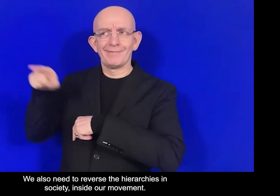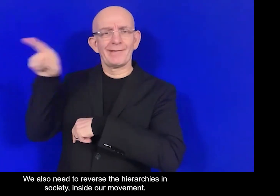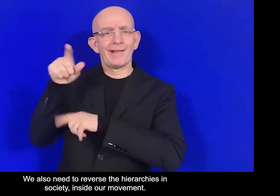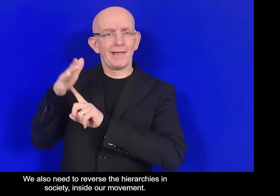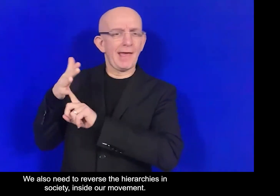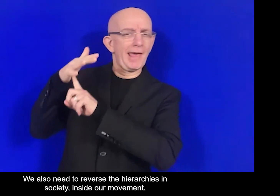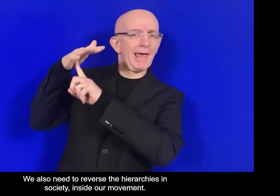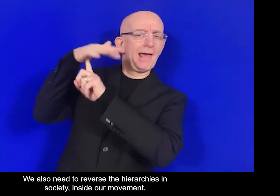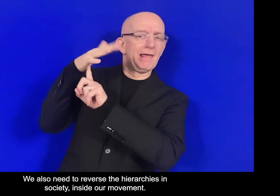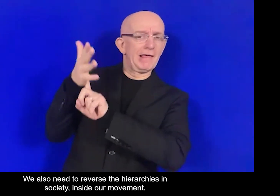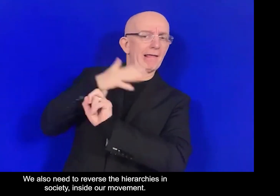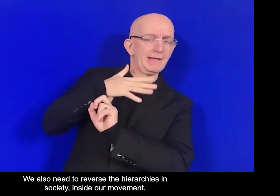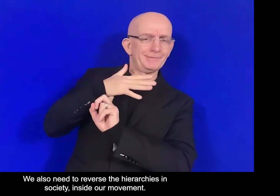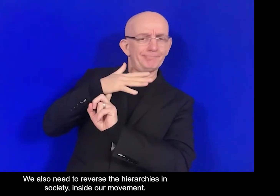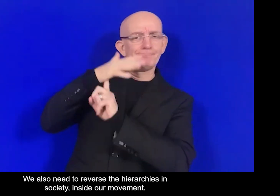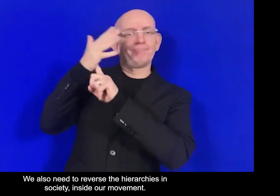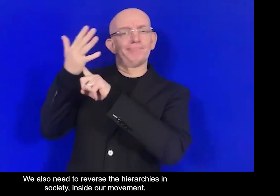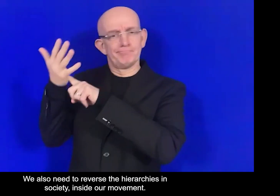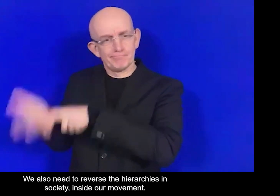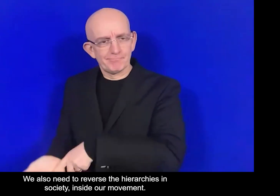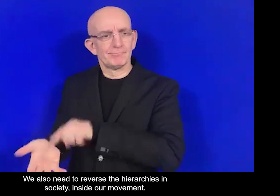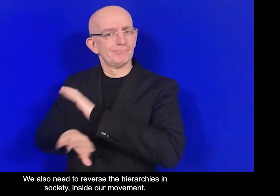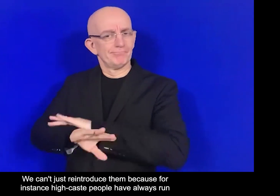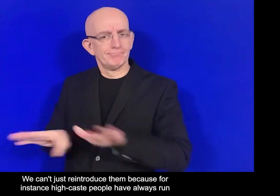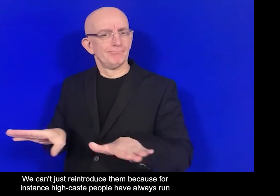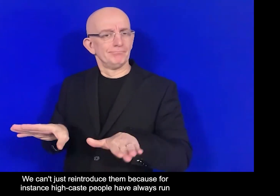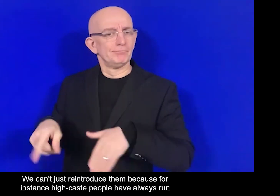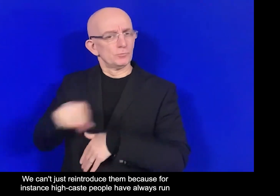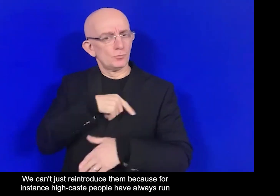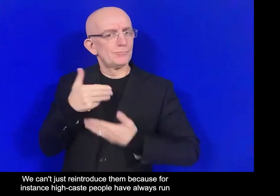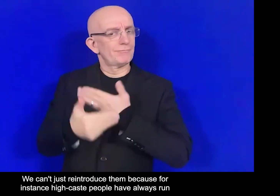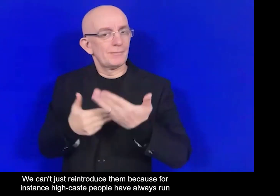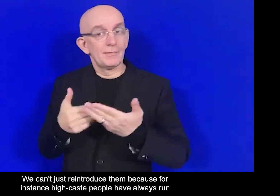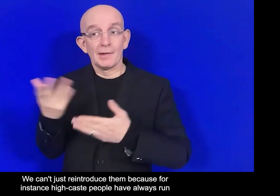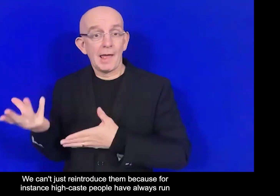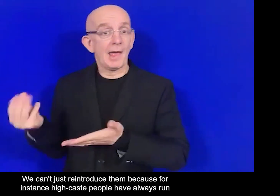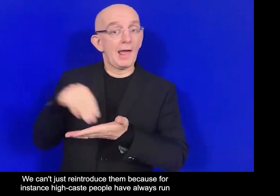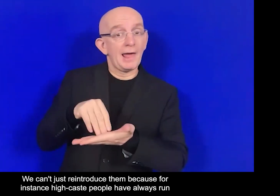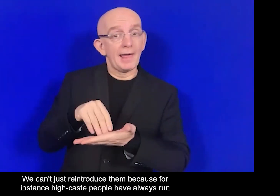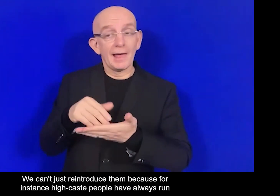the hierarchies in society inside our movement. We can't just reproduce them